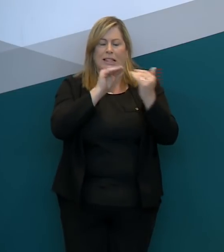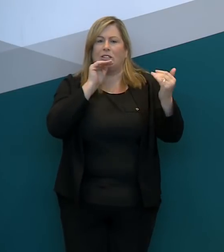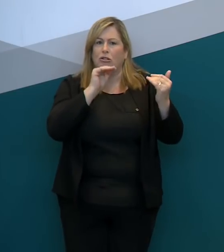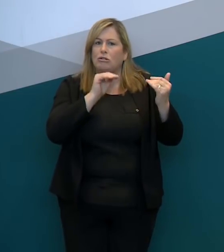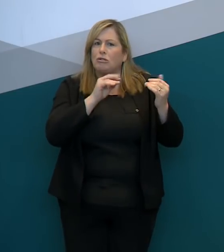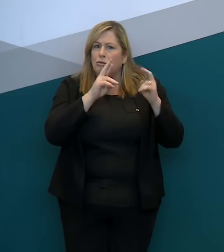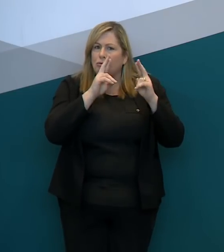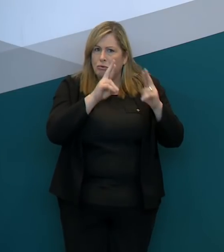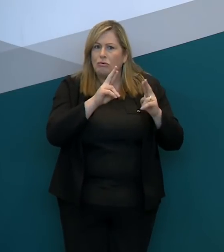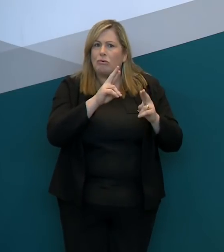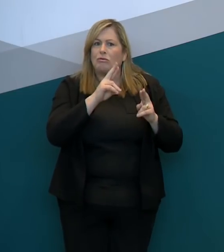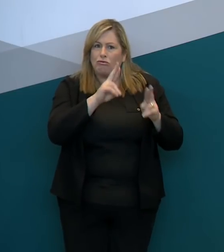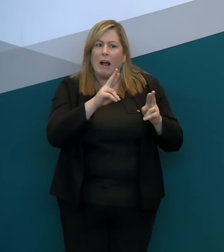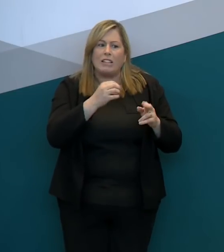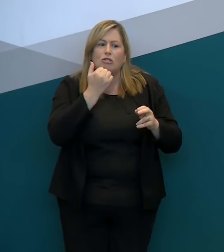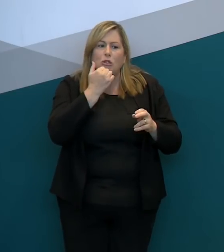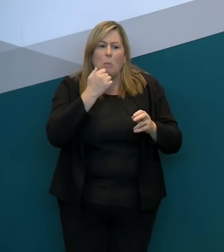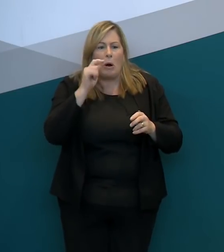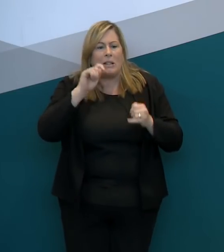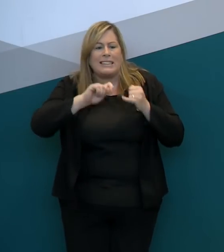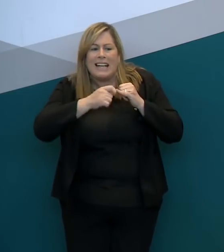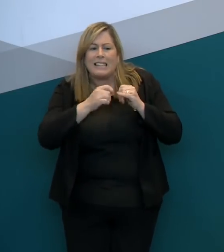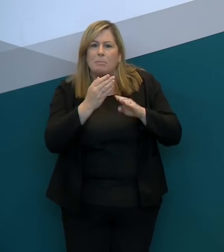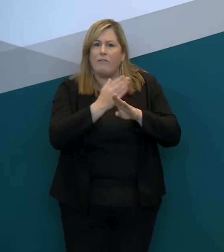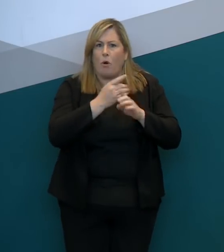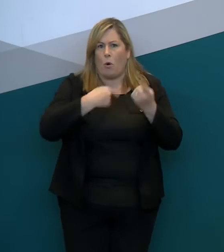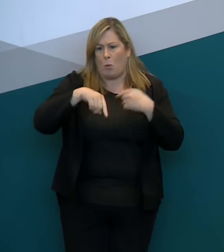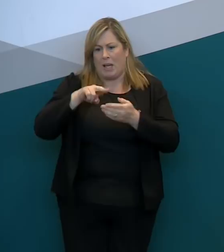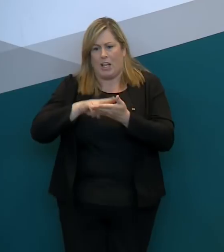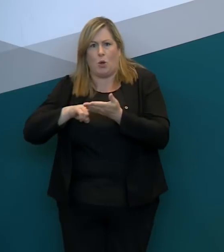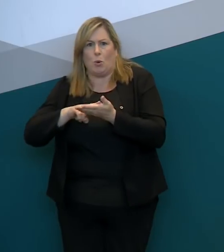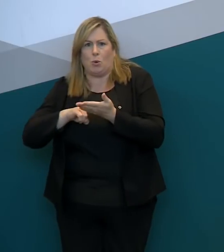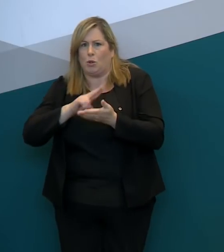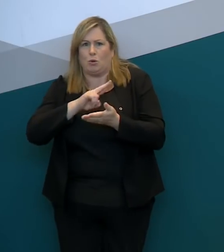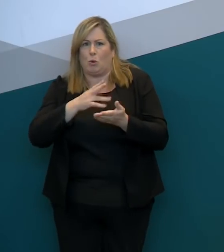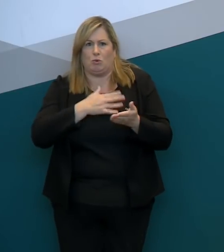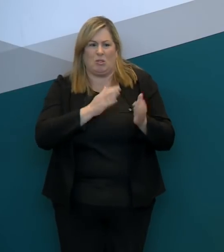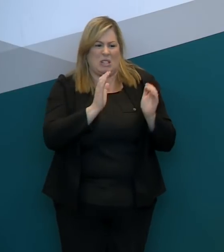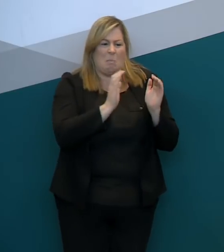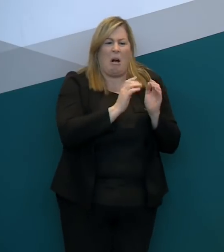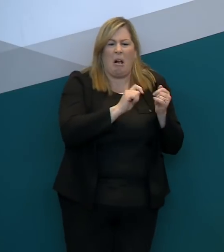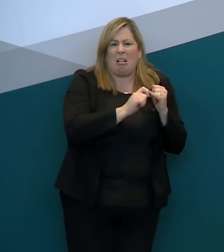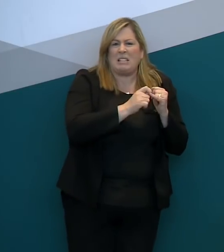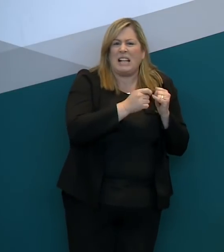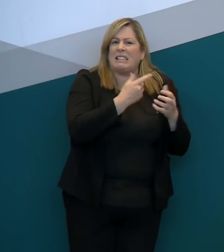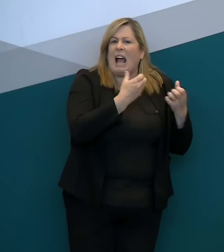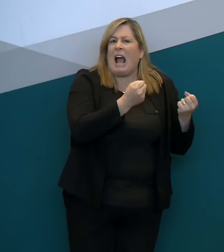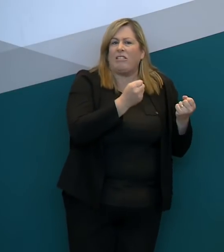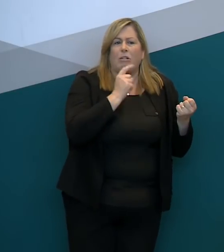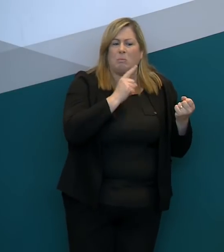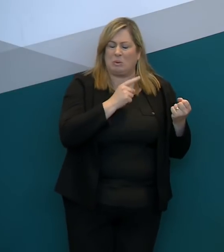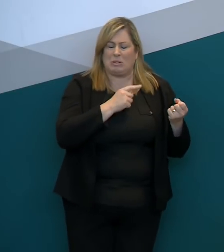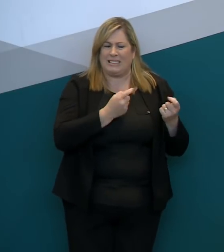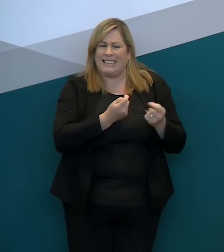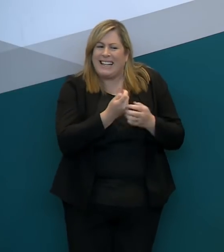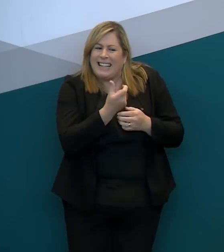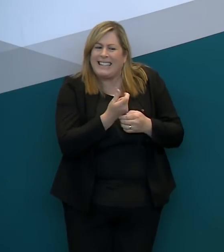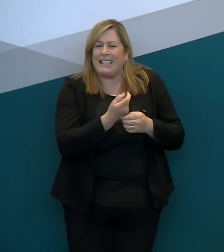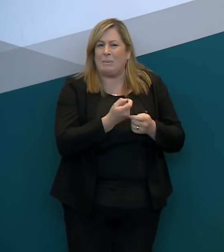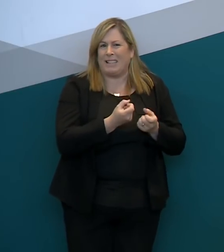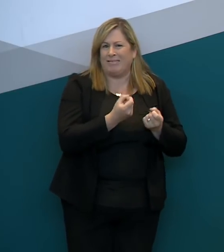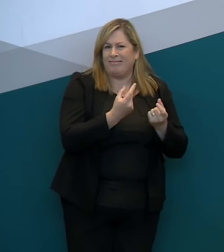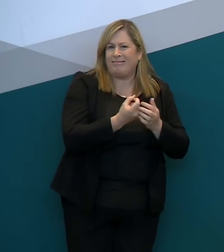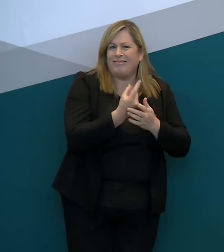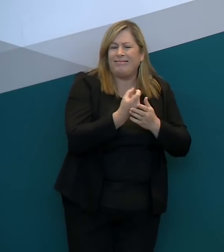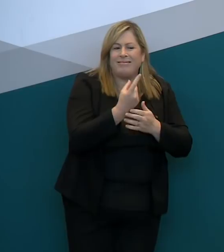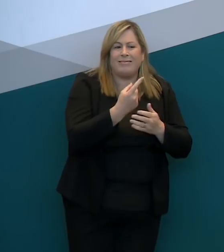true population exposure in relation to this disease, what we can, if you like, understand about it. So we have our case numbers of incident reported cases diagnosed